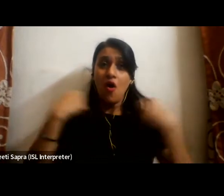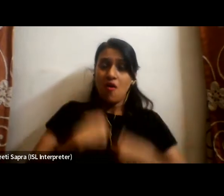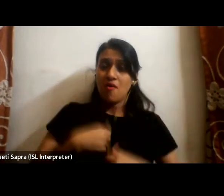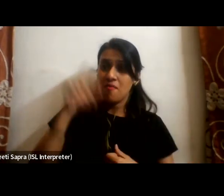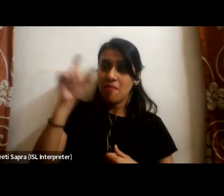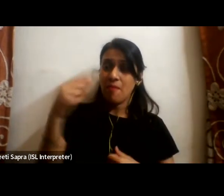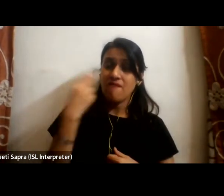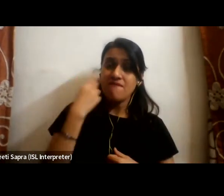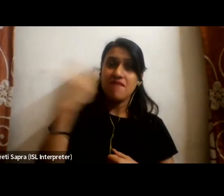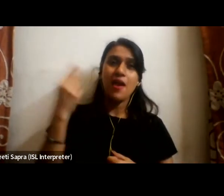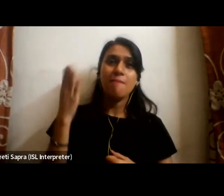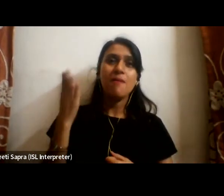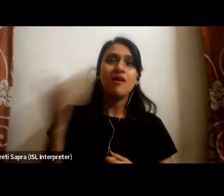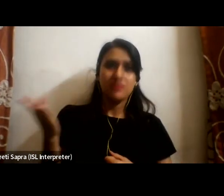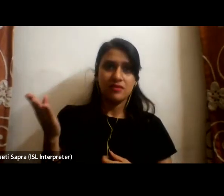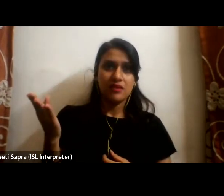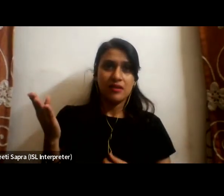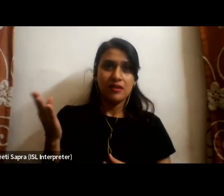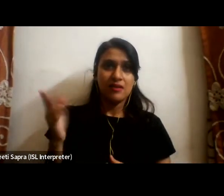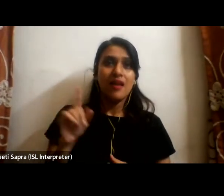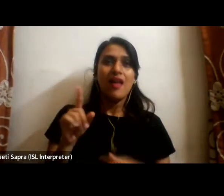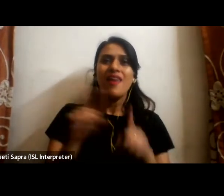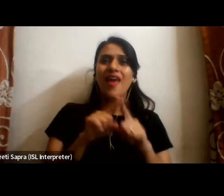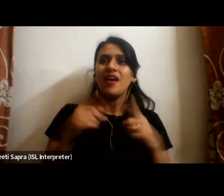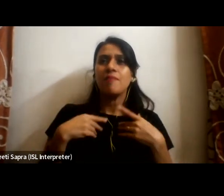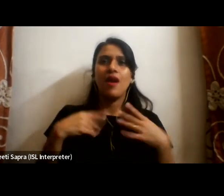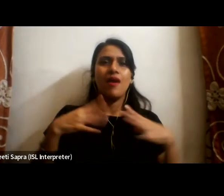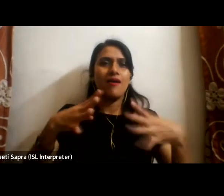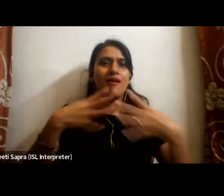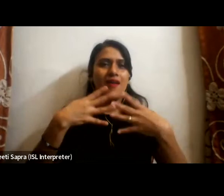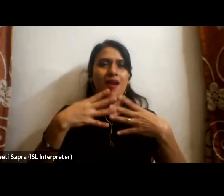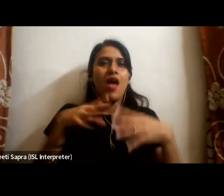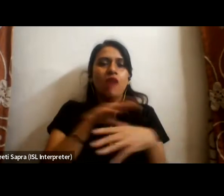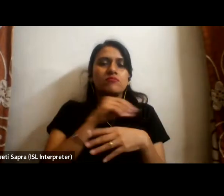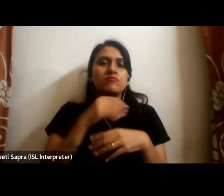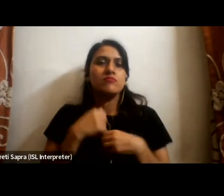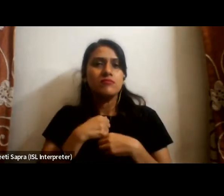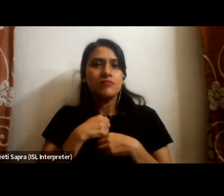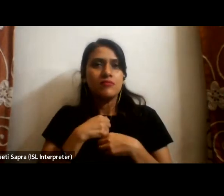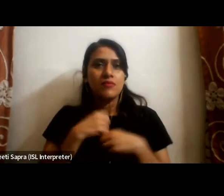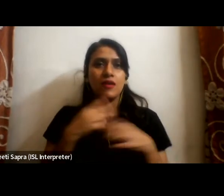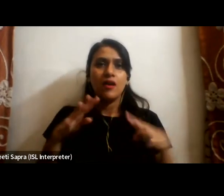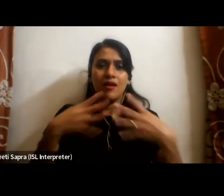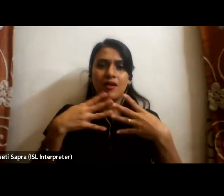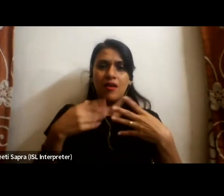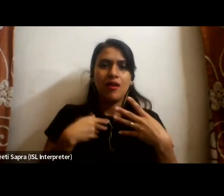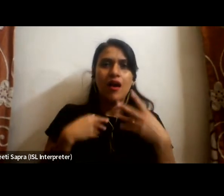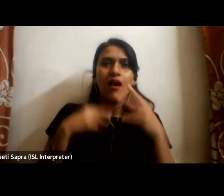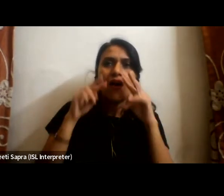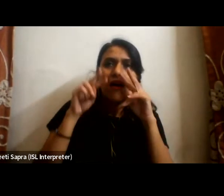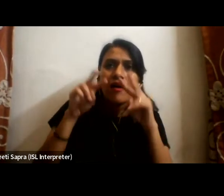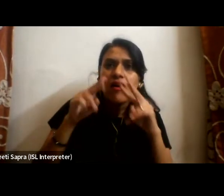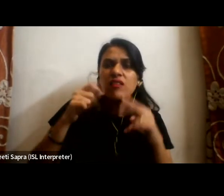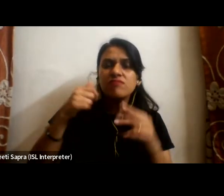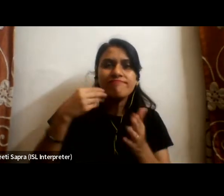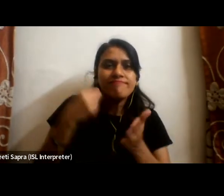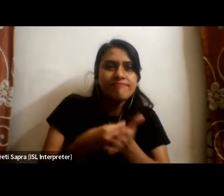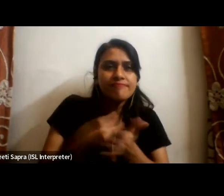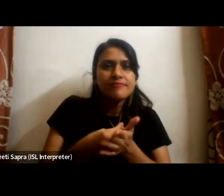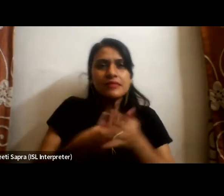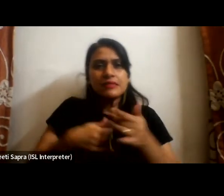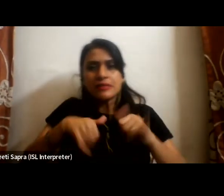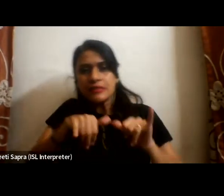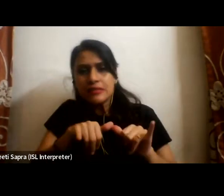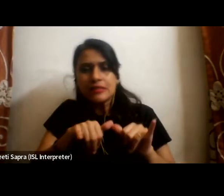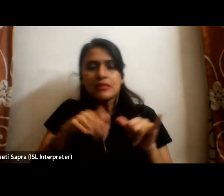called, act as gatekeepers. And there is obviously this extremely lucrative financial angle involved